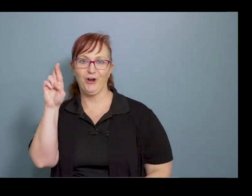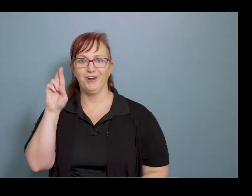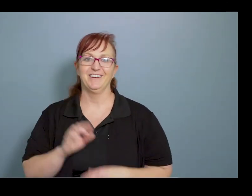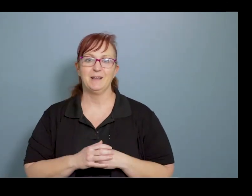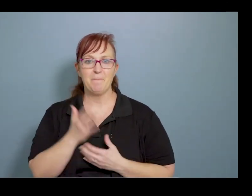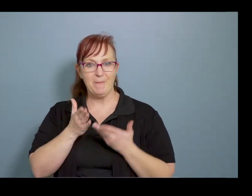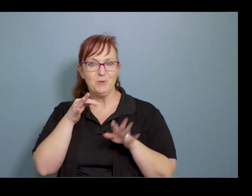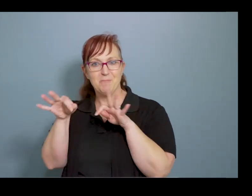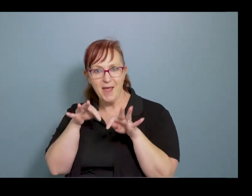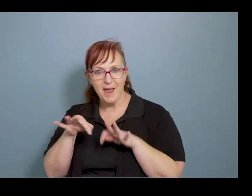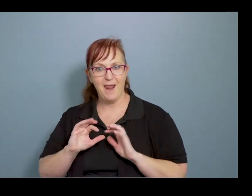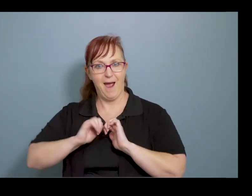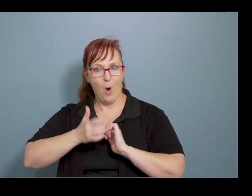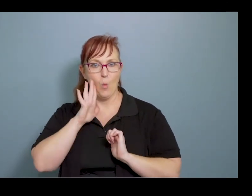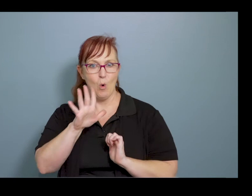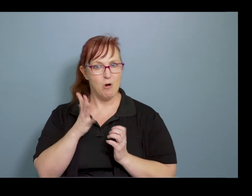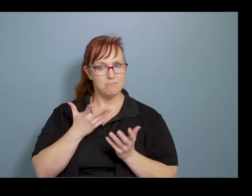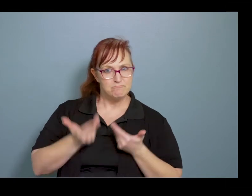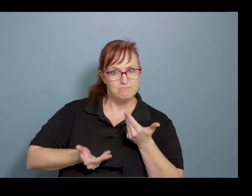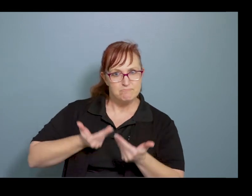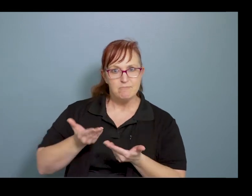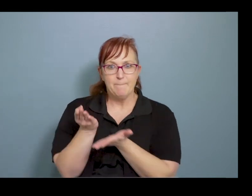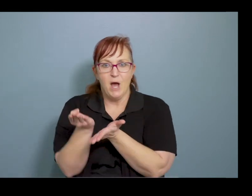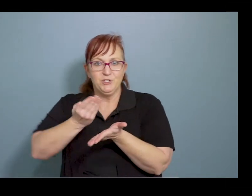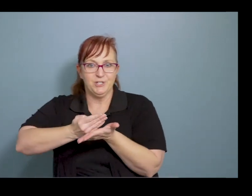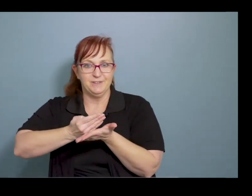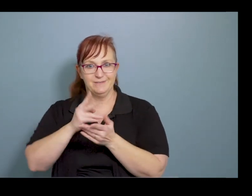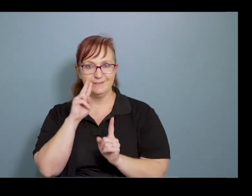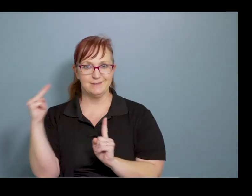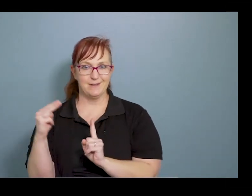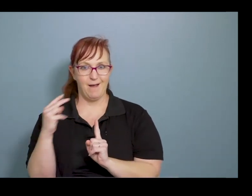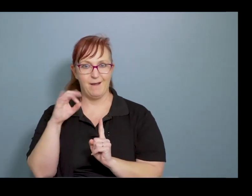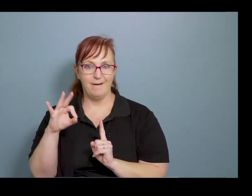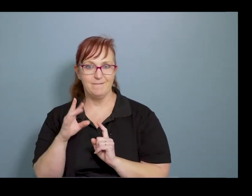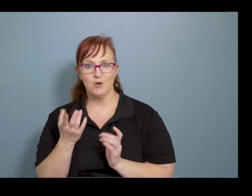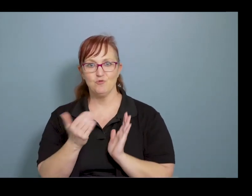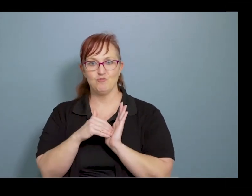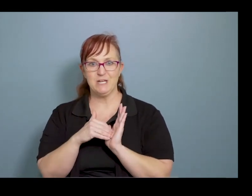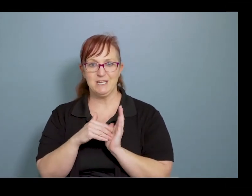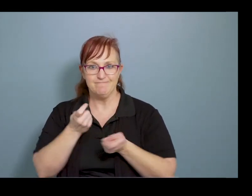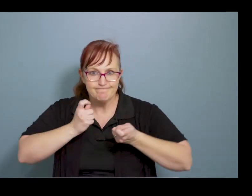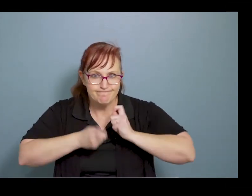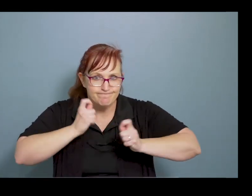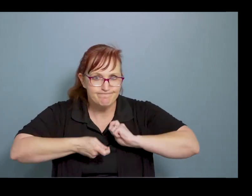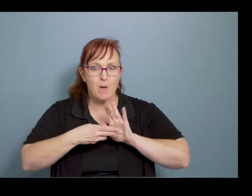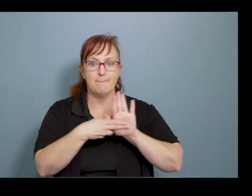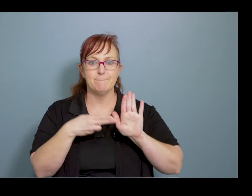a little bit to how we'll approach the budgetary side of rebranding as we go forward into fiscal 22.